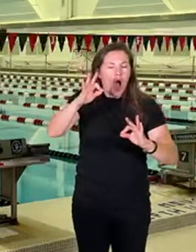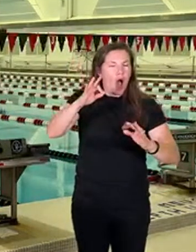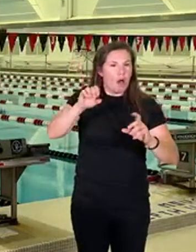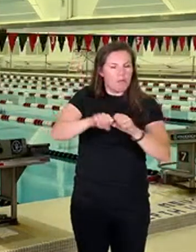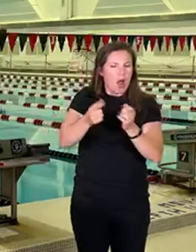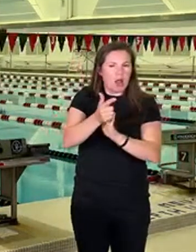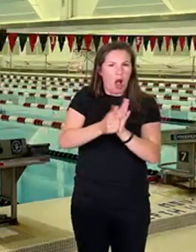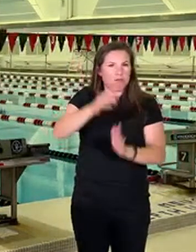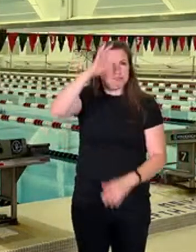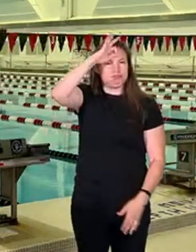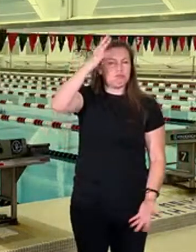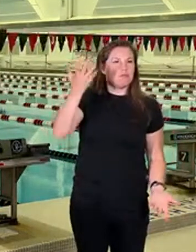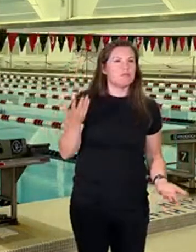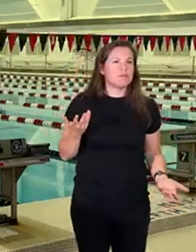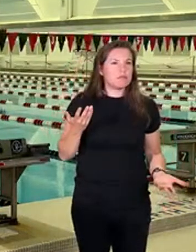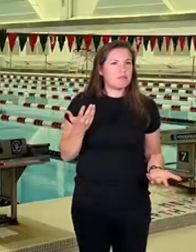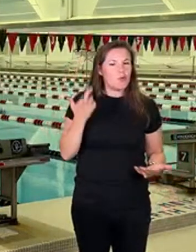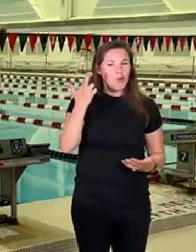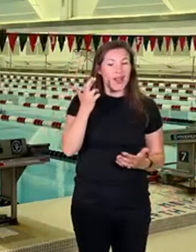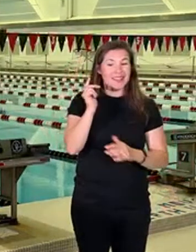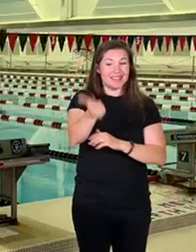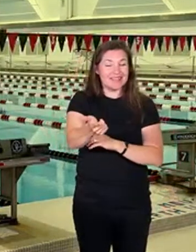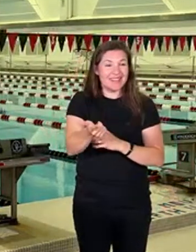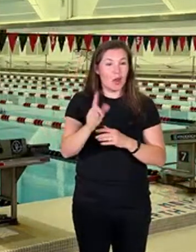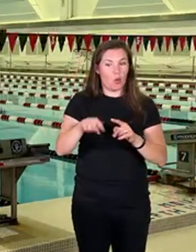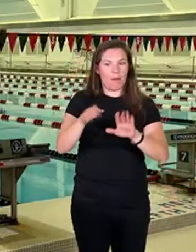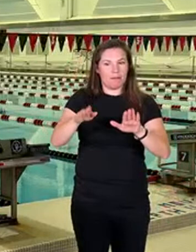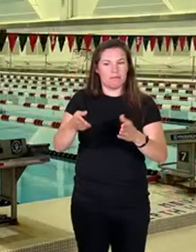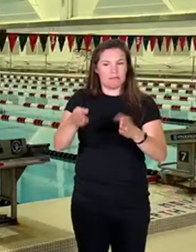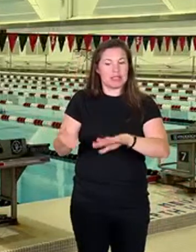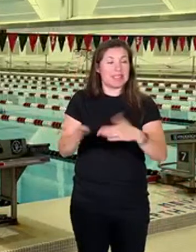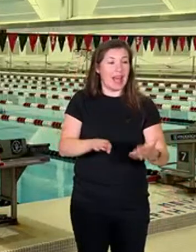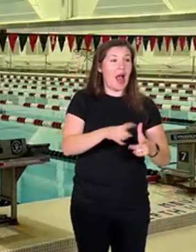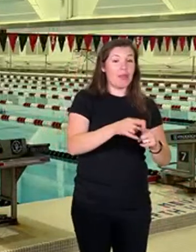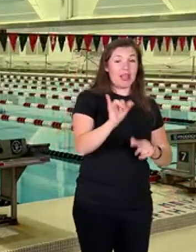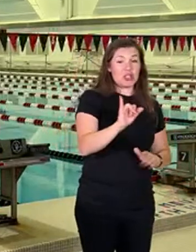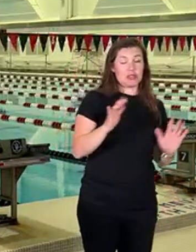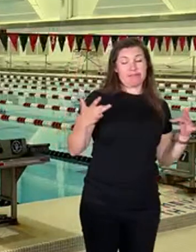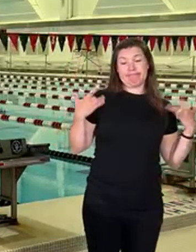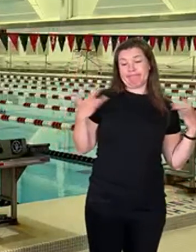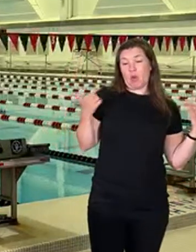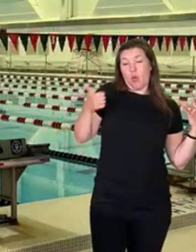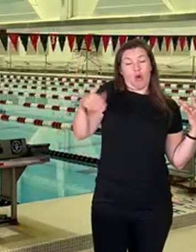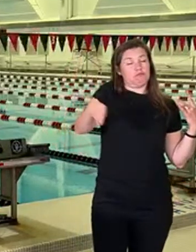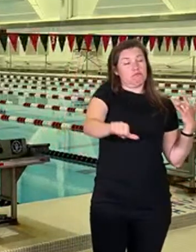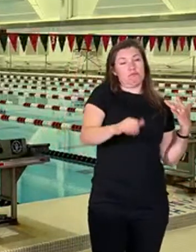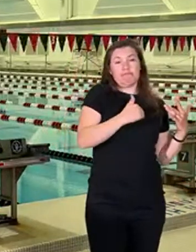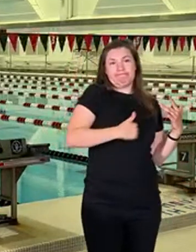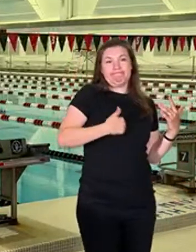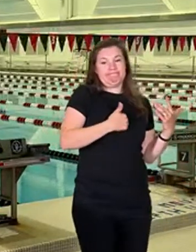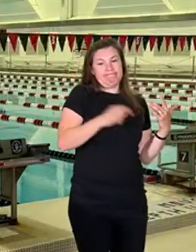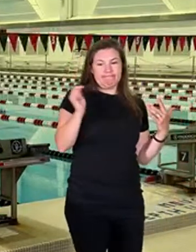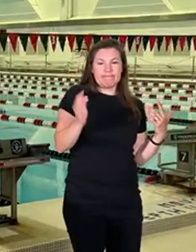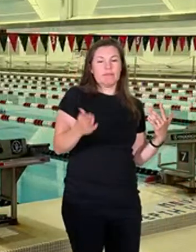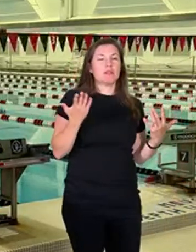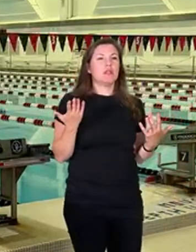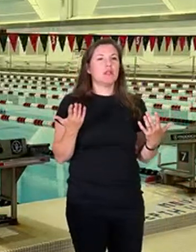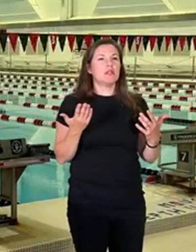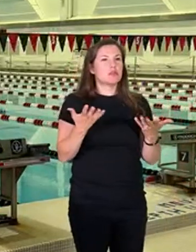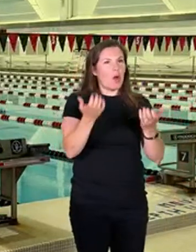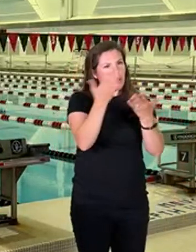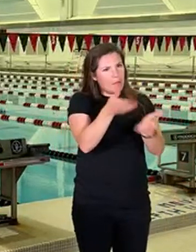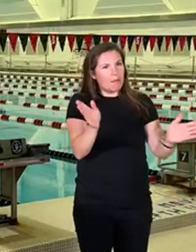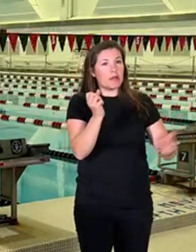law. Didn't find out until an unfortunate incident, and then their insurance is like, we don't cover that type of risk. And we want the public